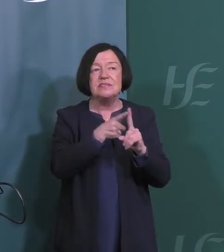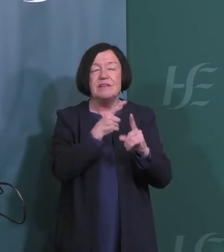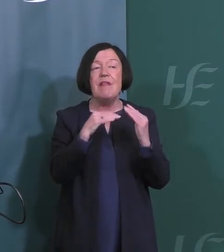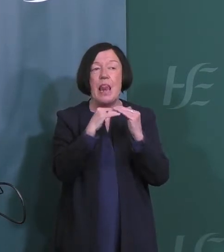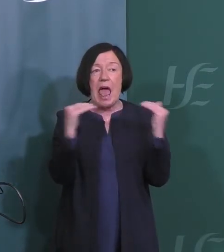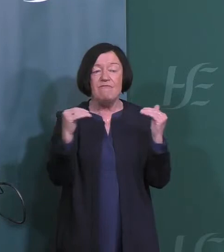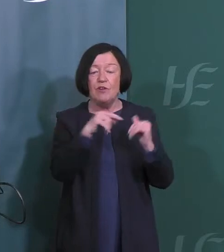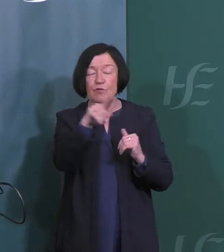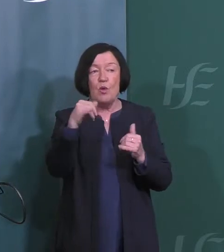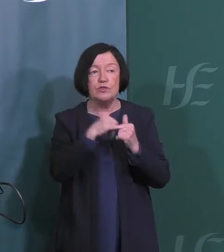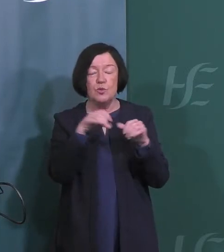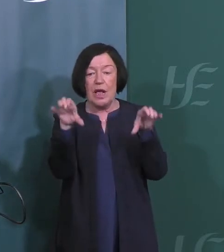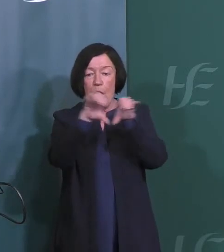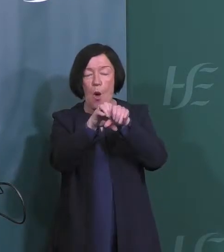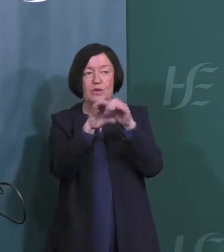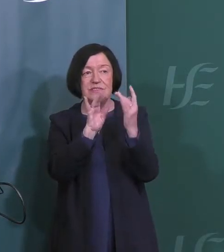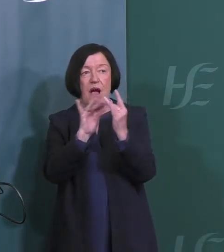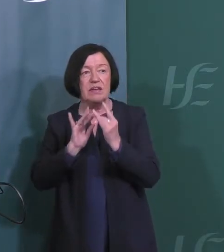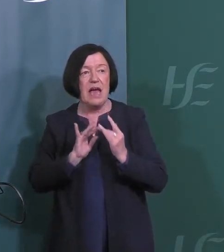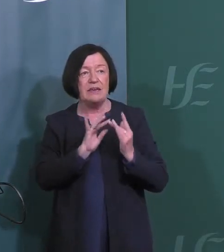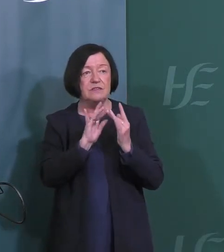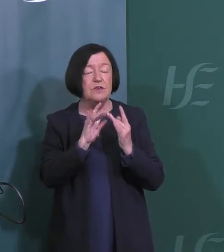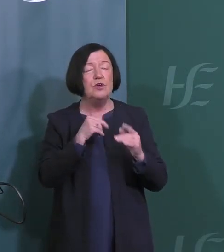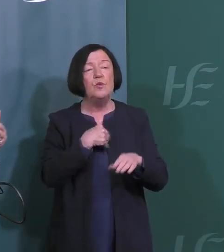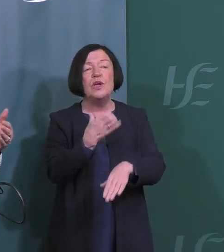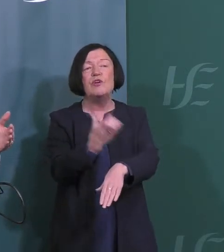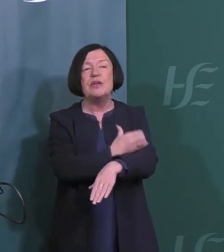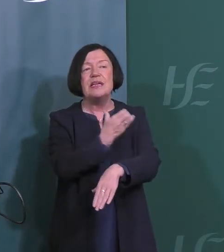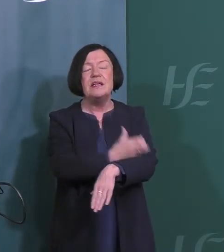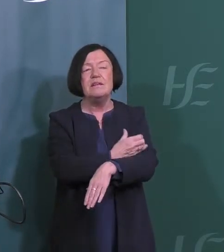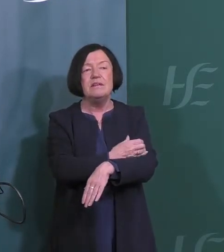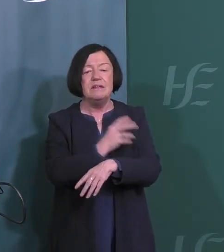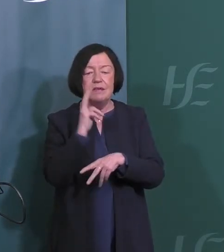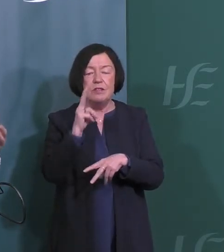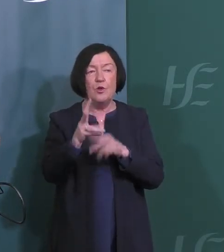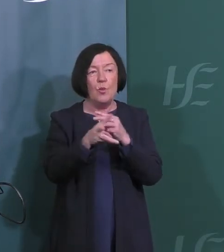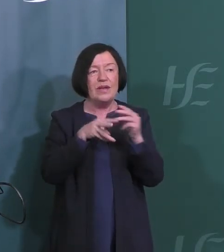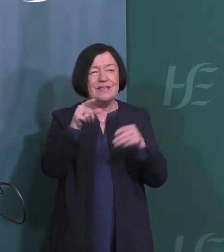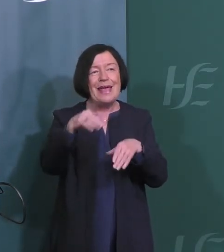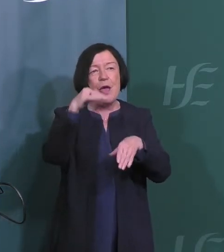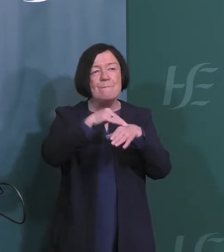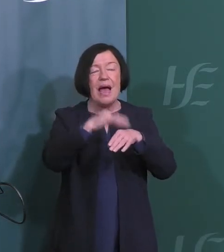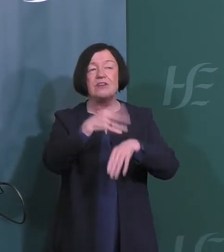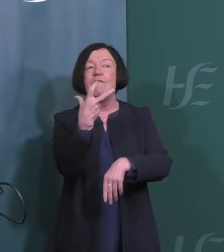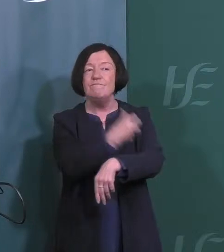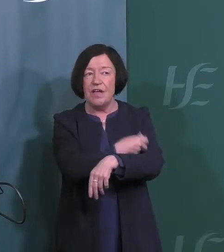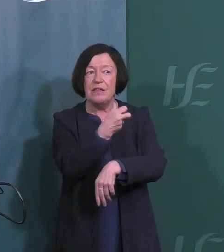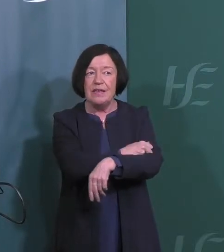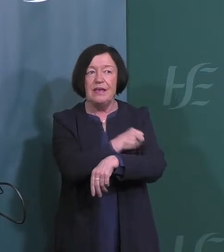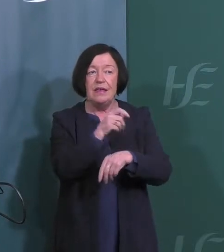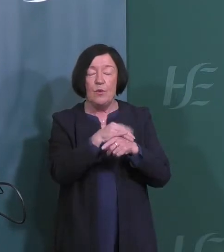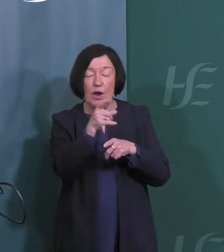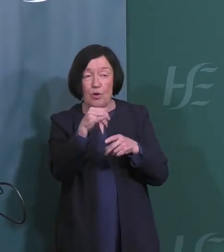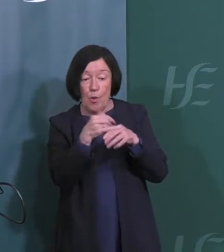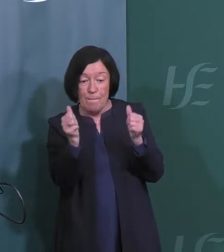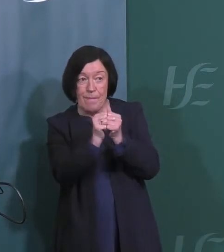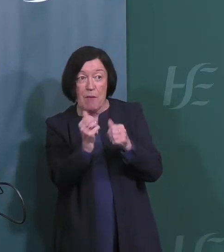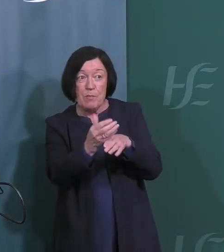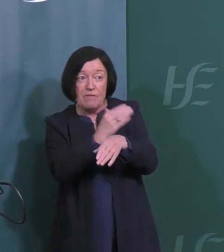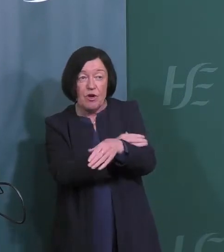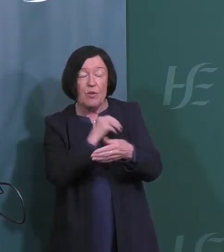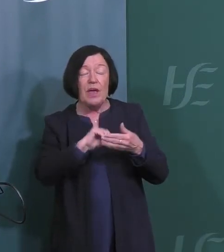level of those who've been a close contact. We continue to see over the weeks the impact of vaccination in contact tracing, and we now